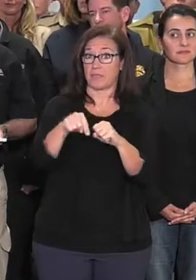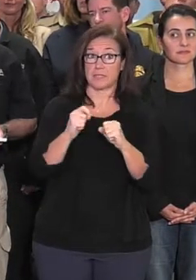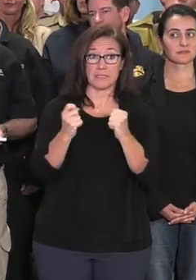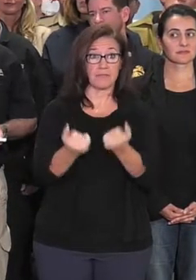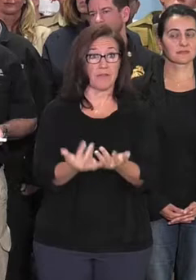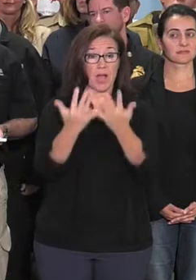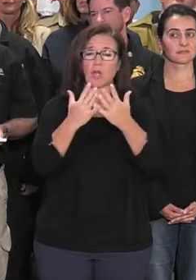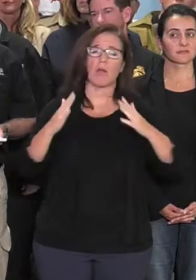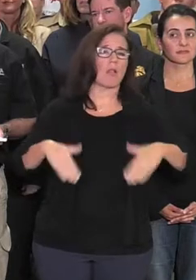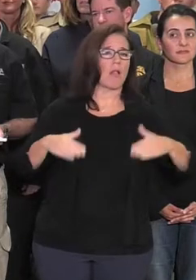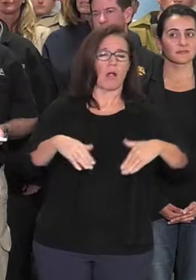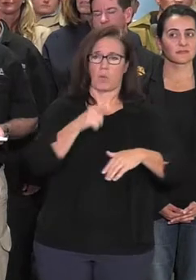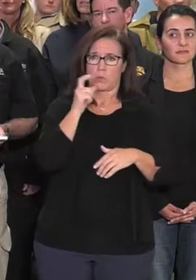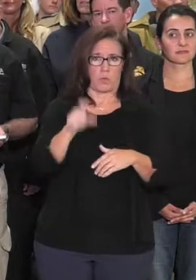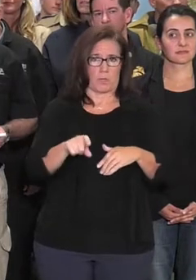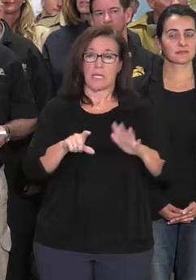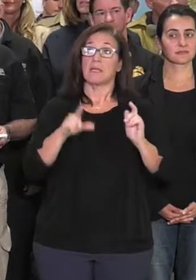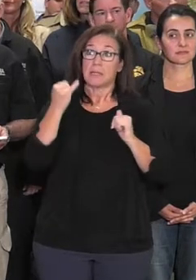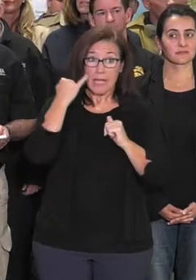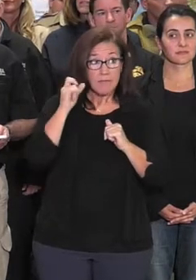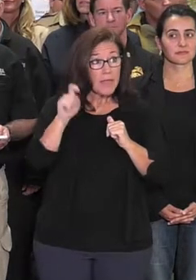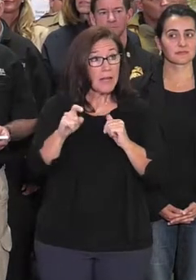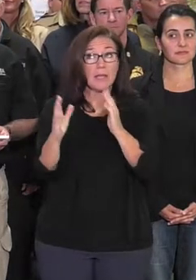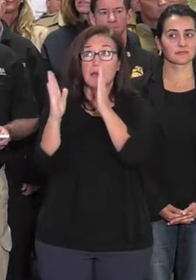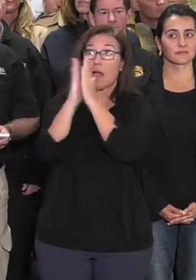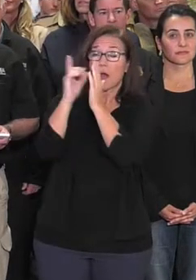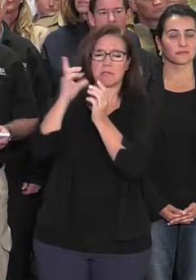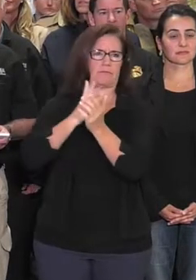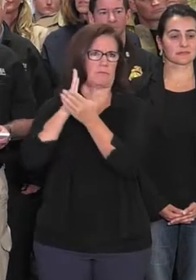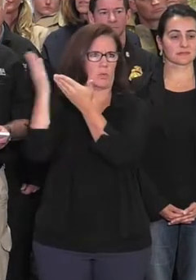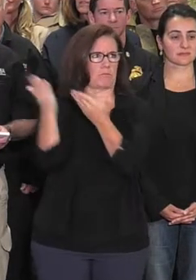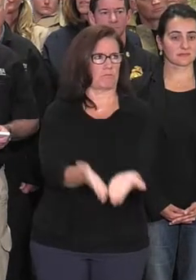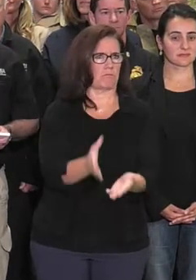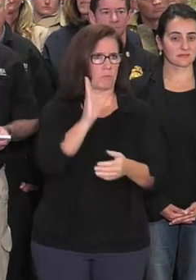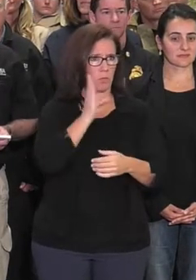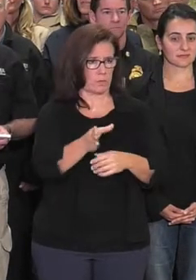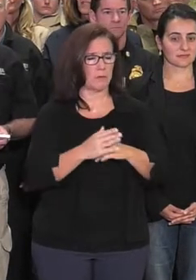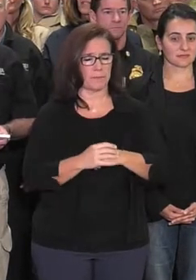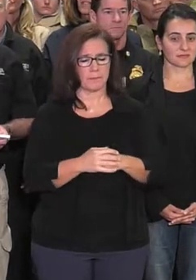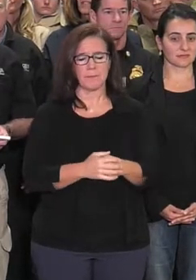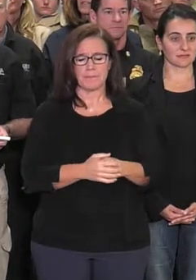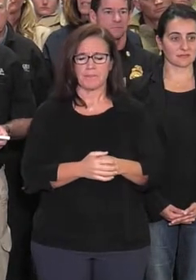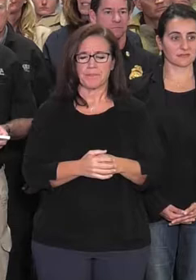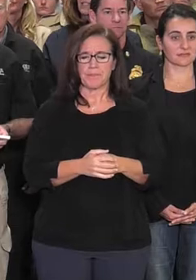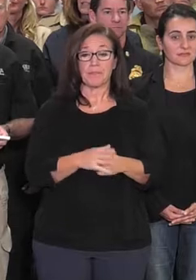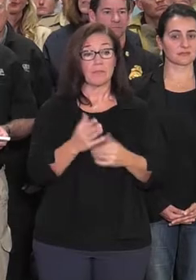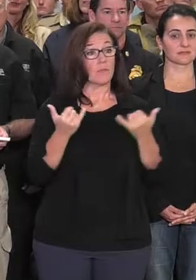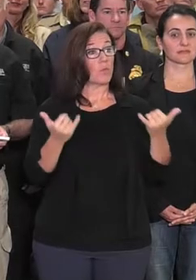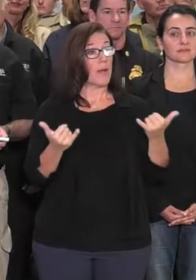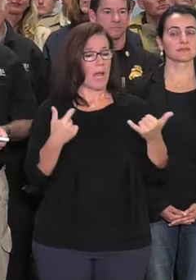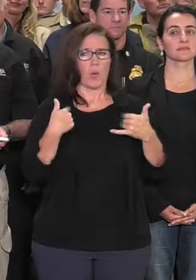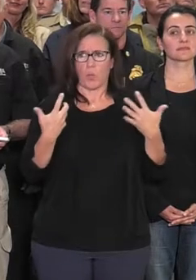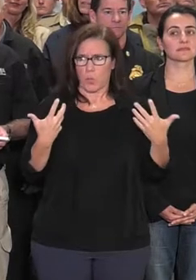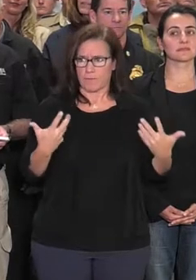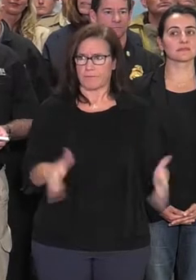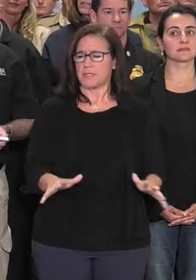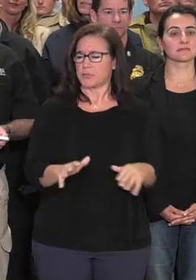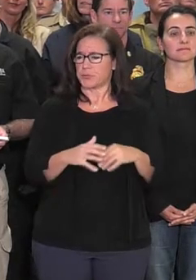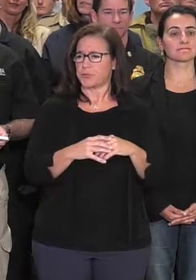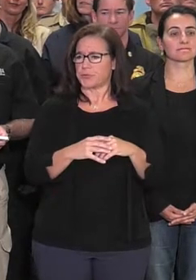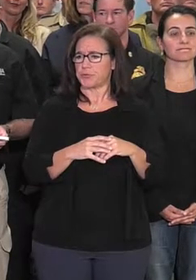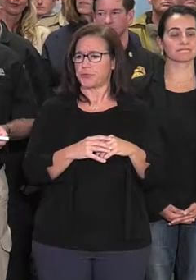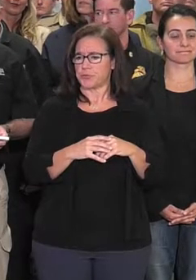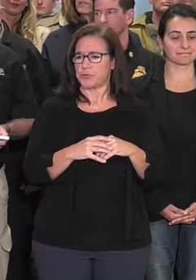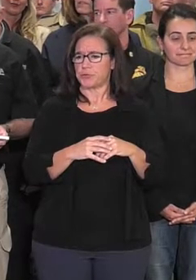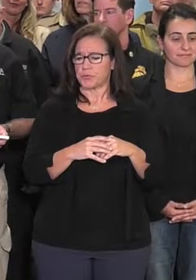are, we'll make sure that that they have all the resources they need. Currently, we have actually moved over 600